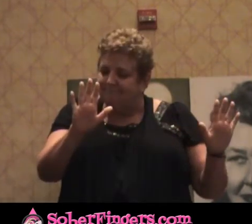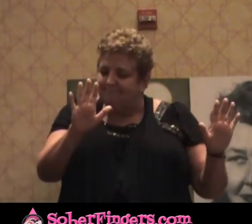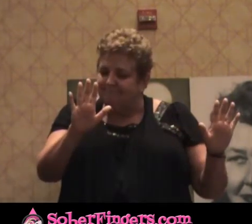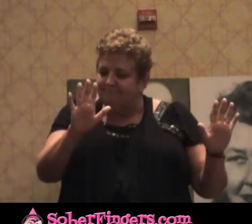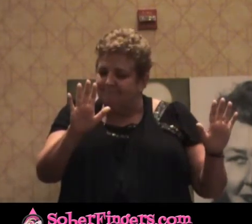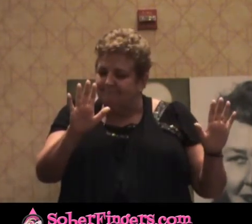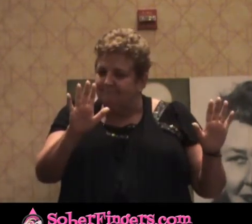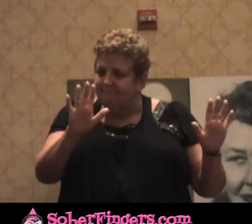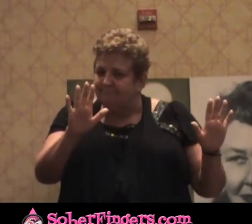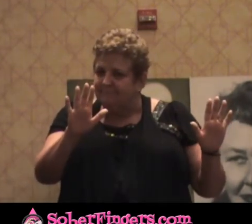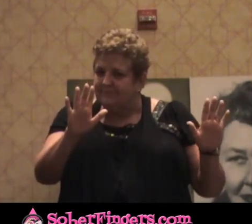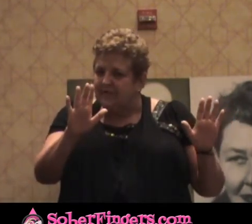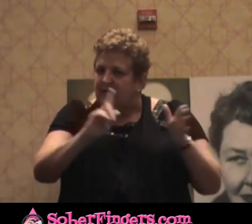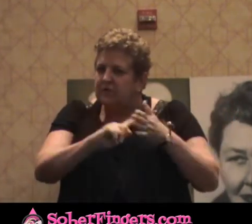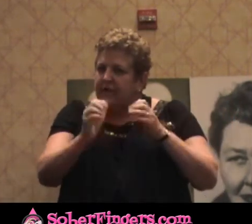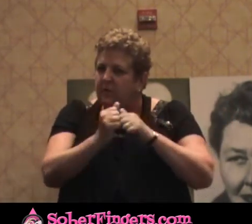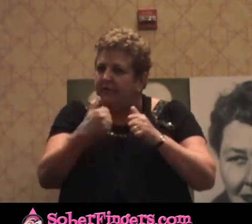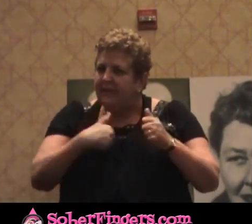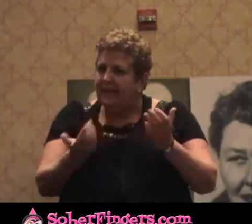me next week.